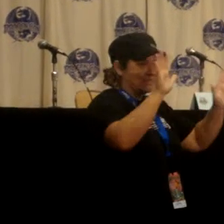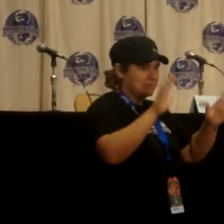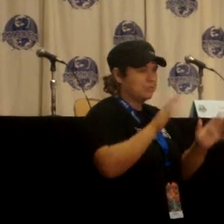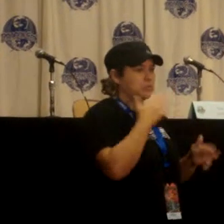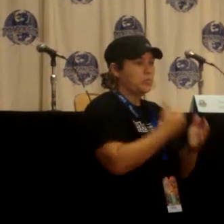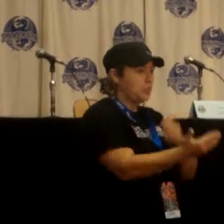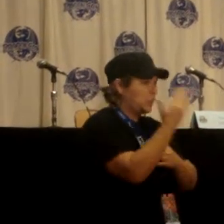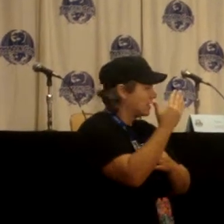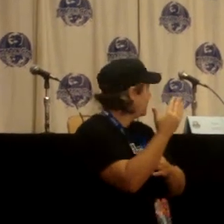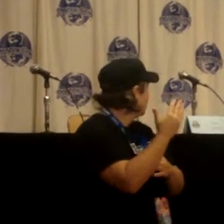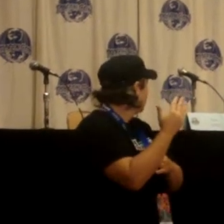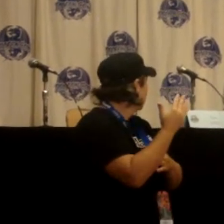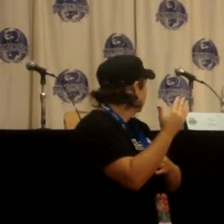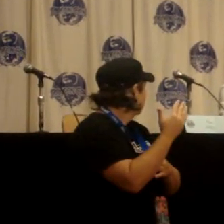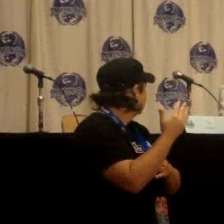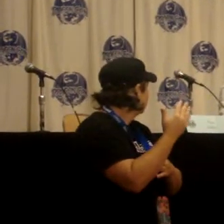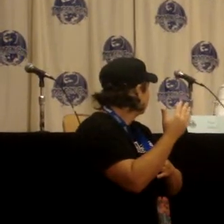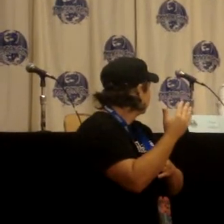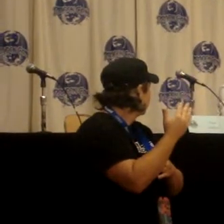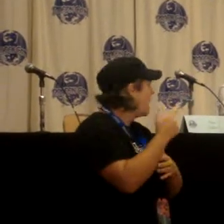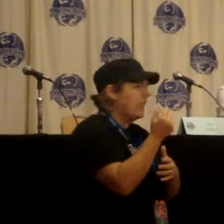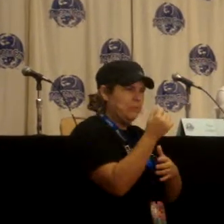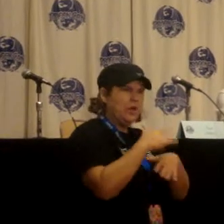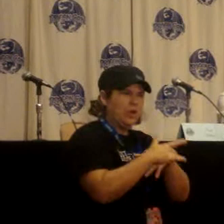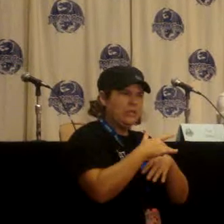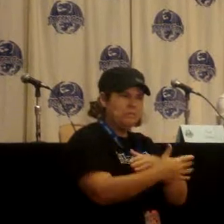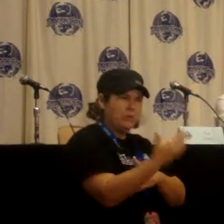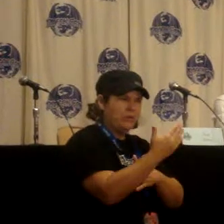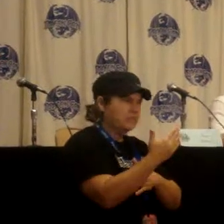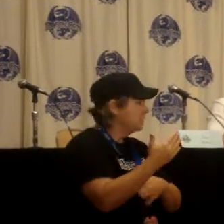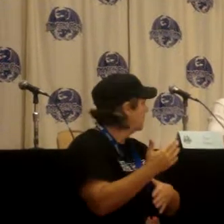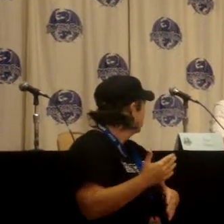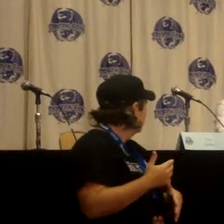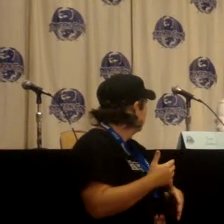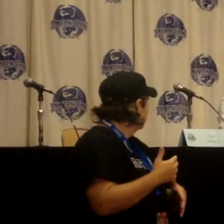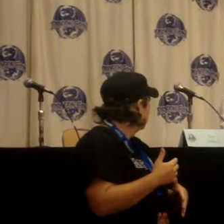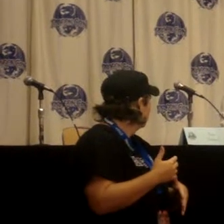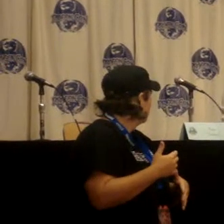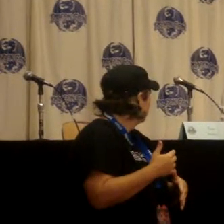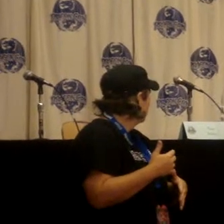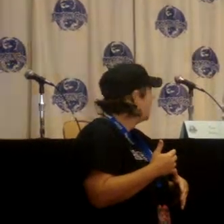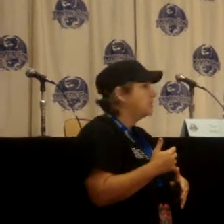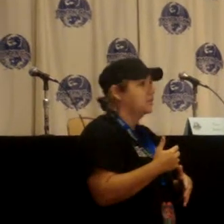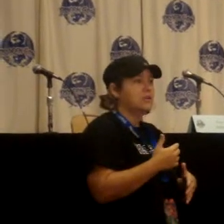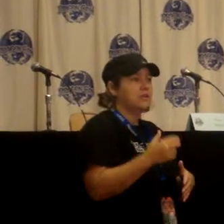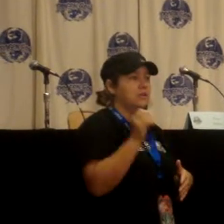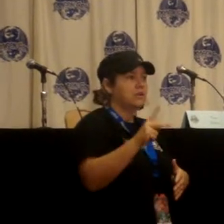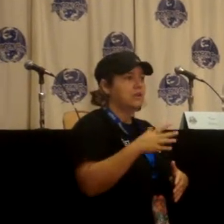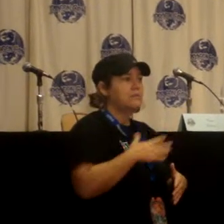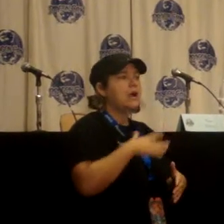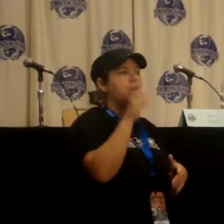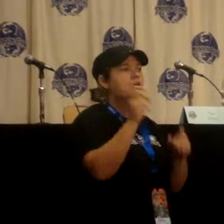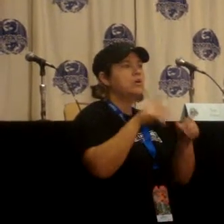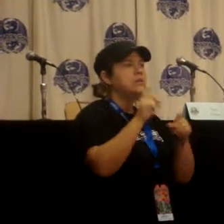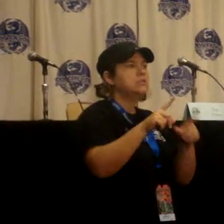Good morning, lovely. We're no longer in the morning, are we? Sorry. Is this thing on? Okay, my question